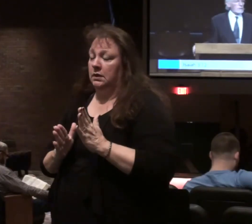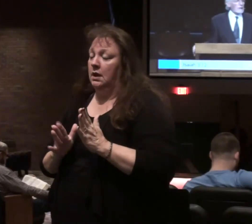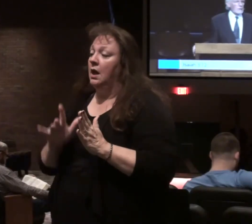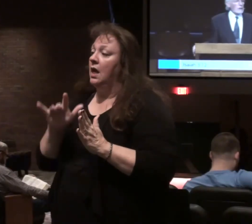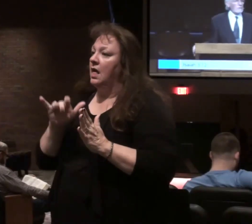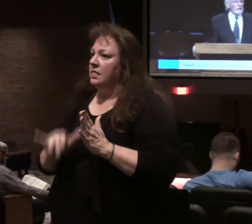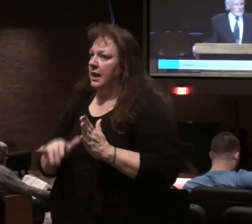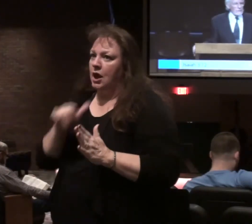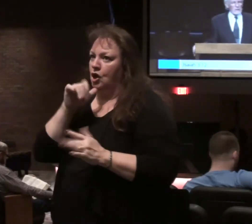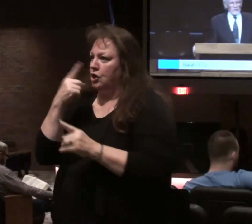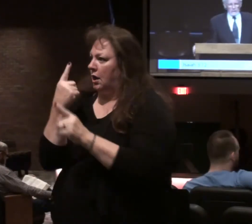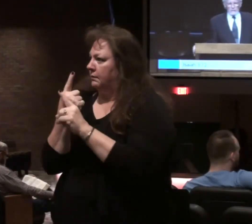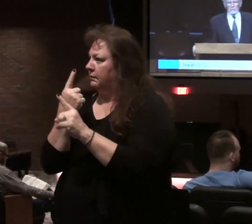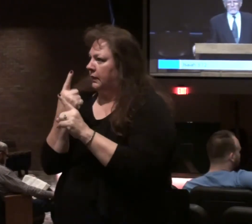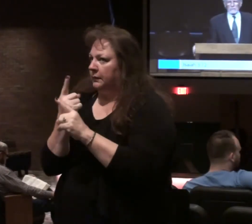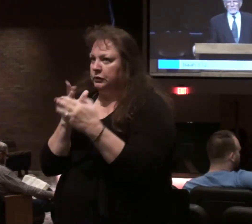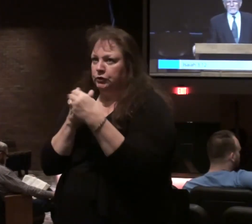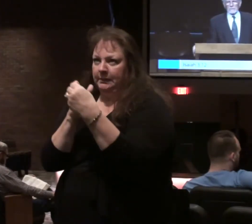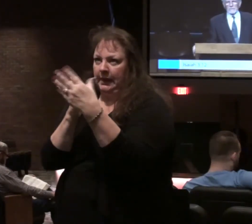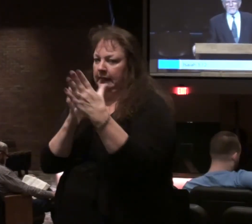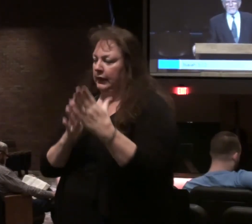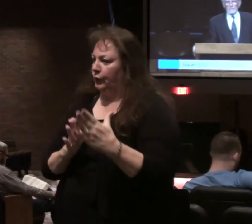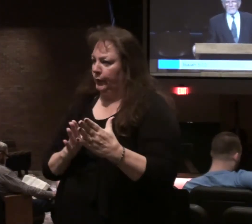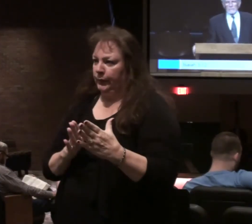So in that sense, they are not fit to be the leaders.